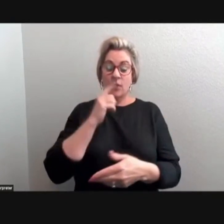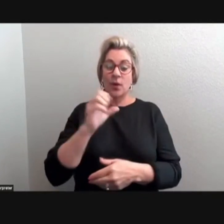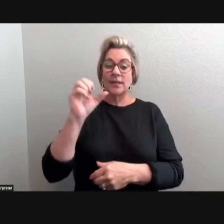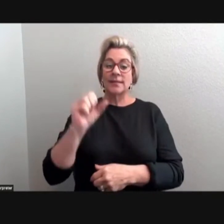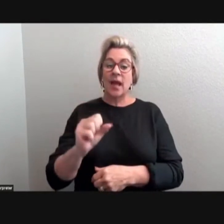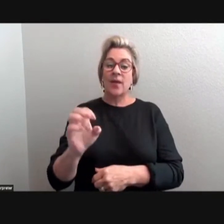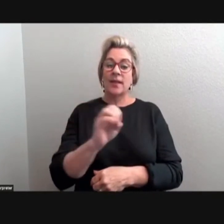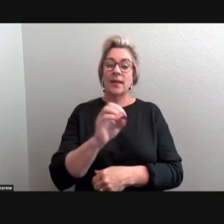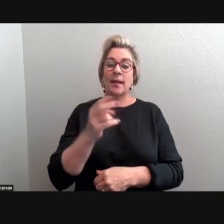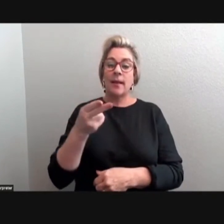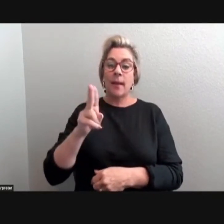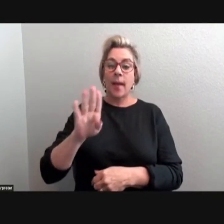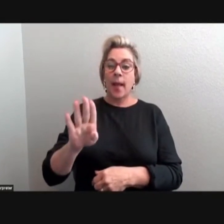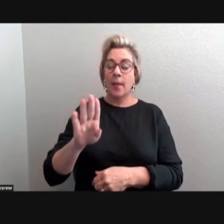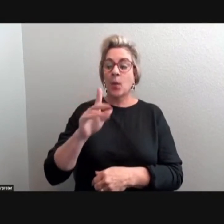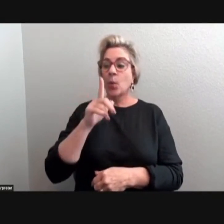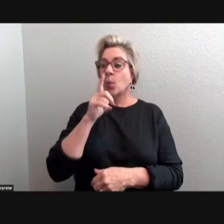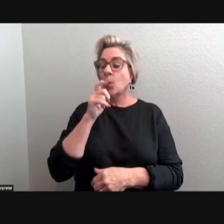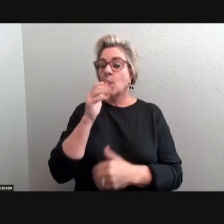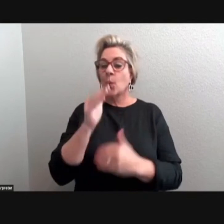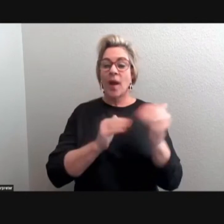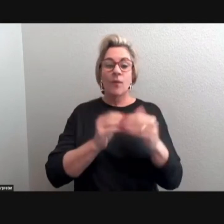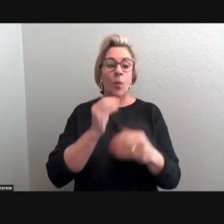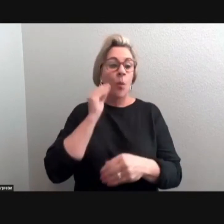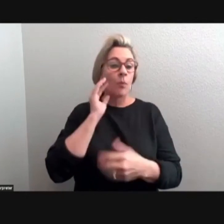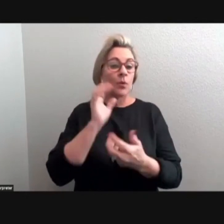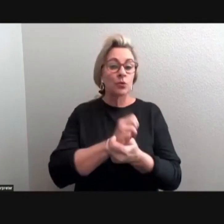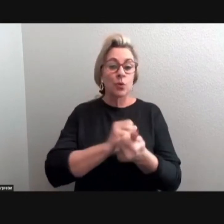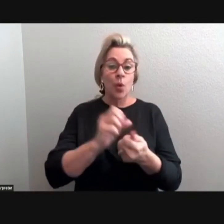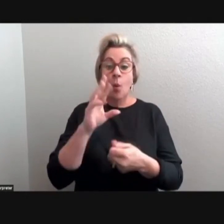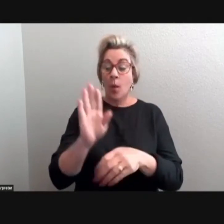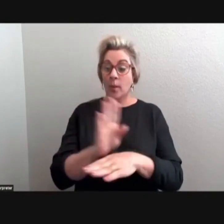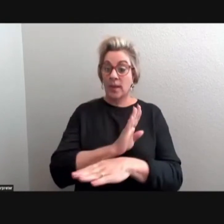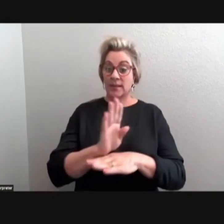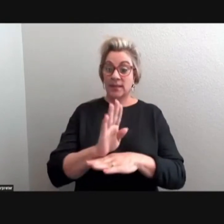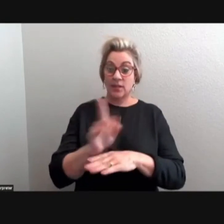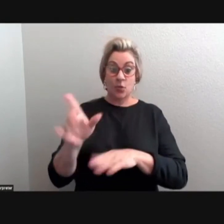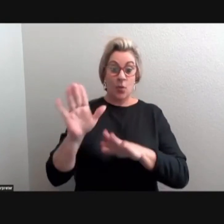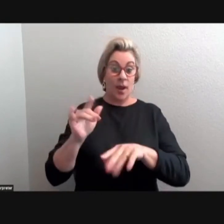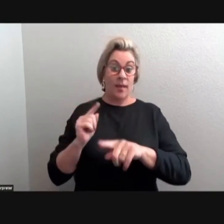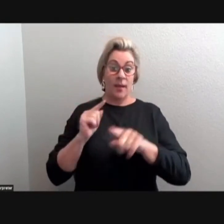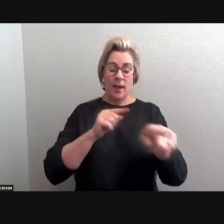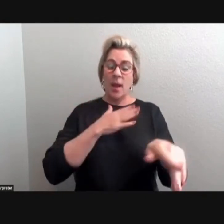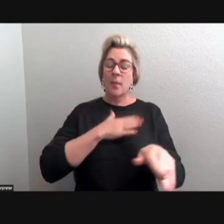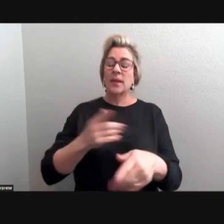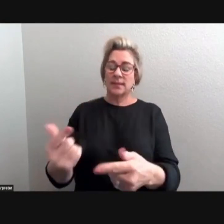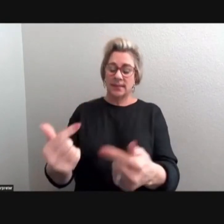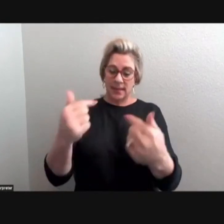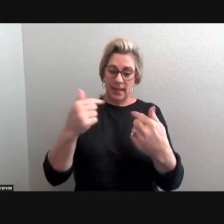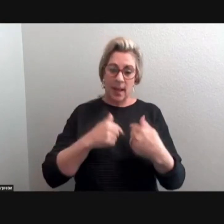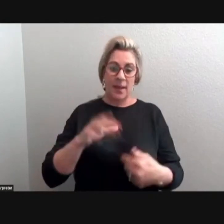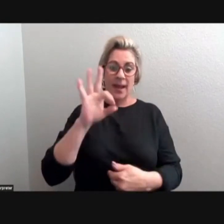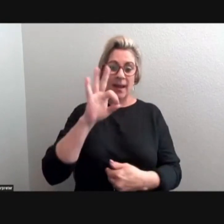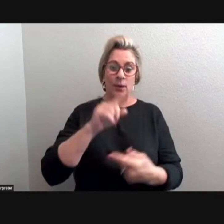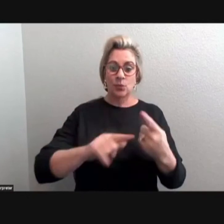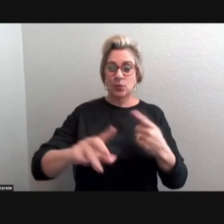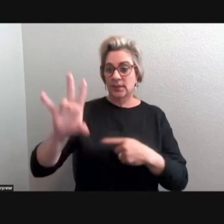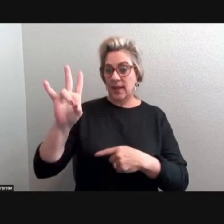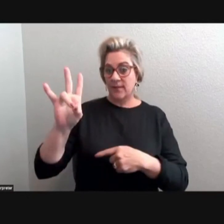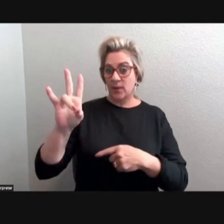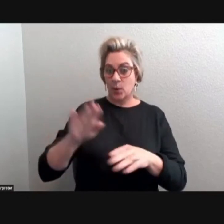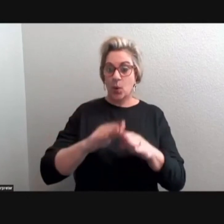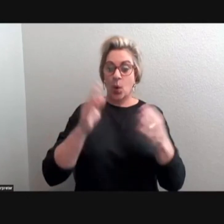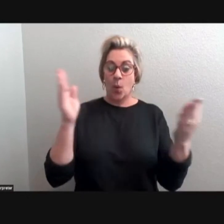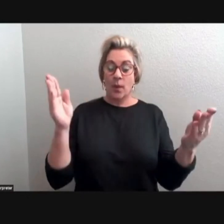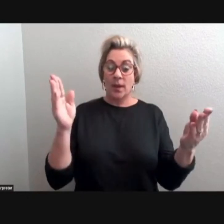Hub for anybody whose home or business was destroyed. If you haven't been there yet, please come by, 9 a.m. to 7 p.m.